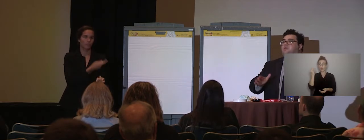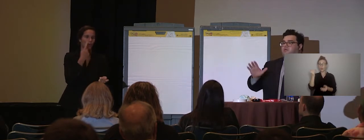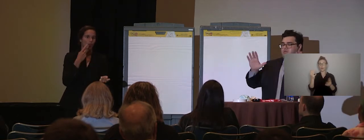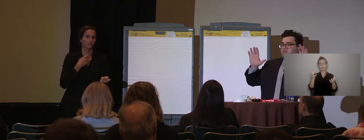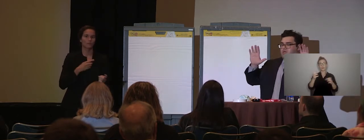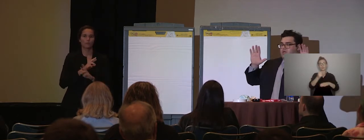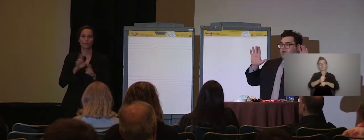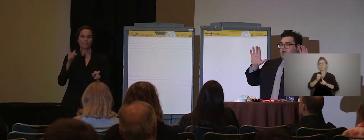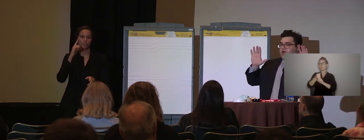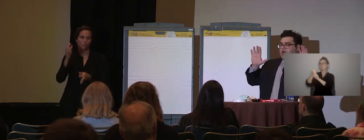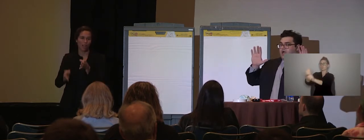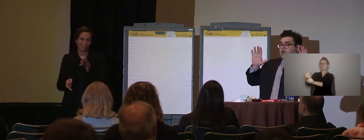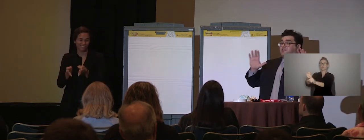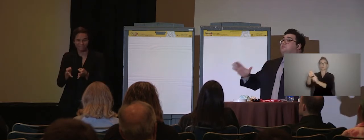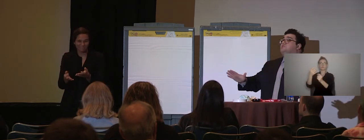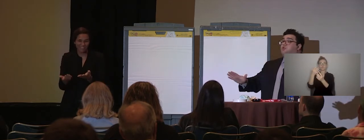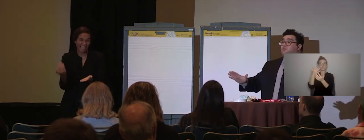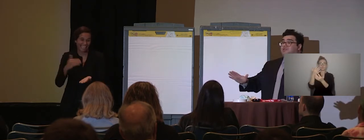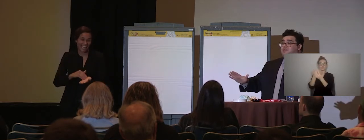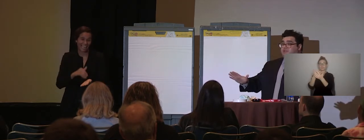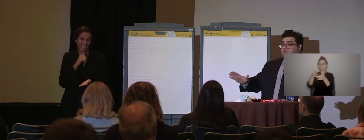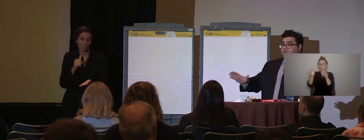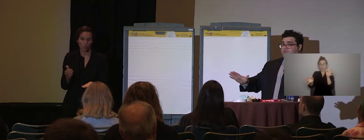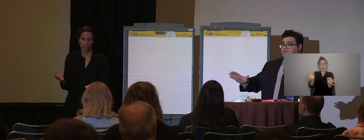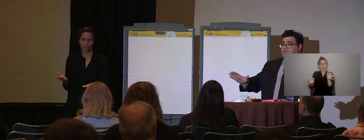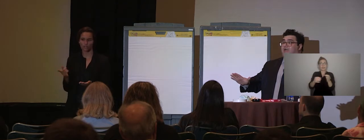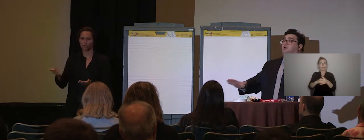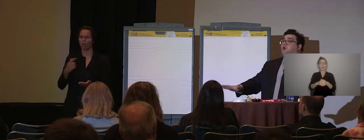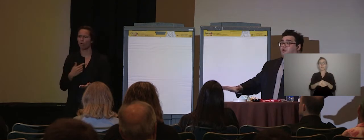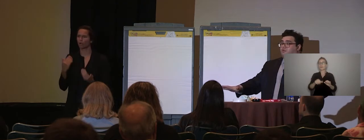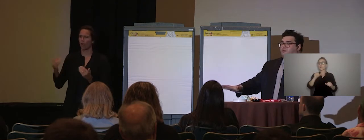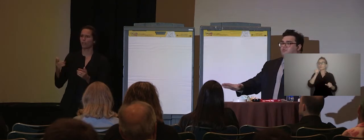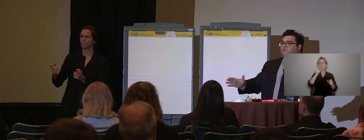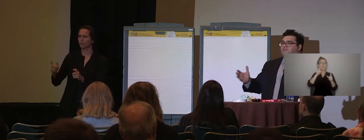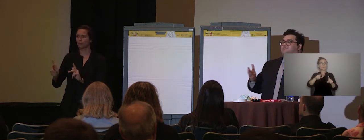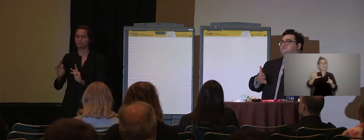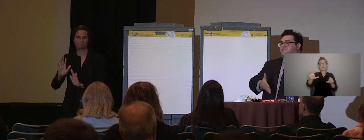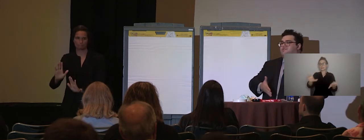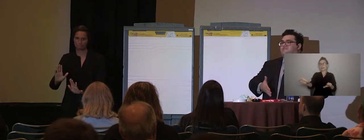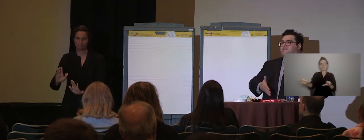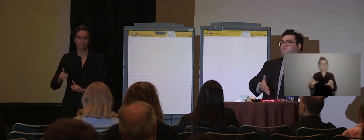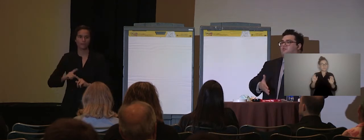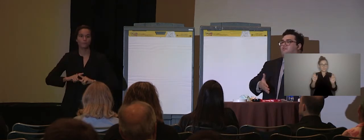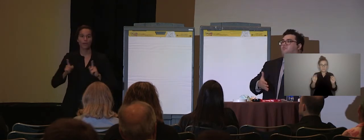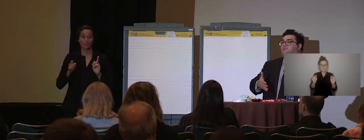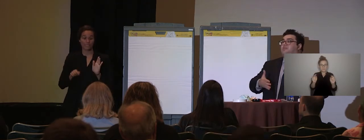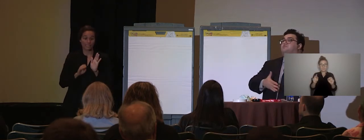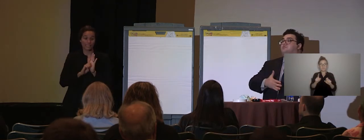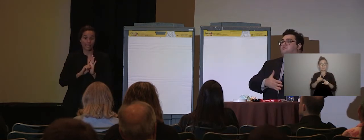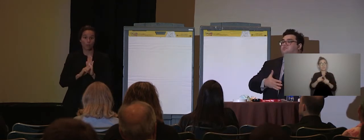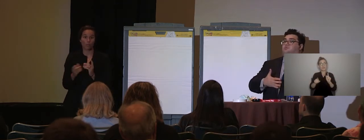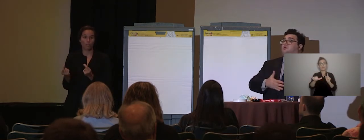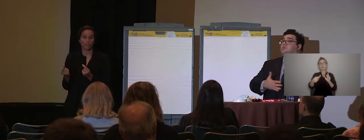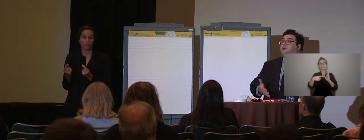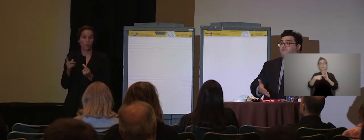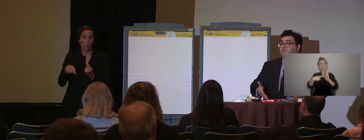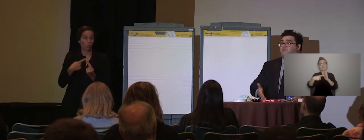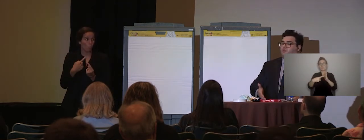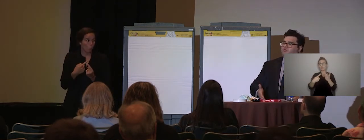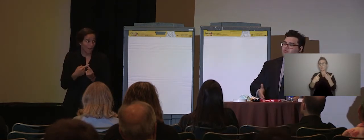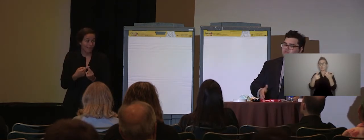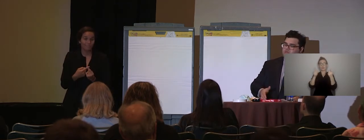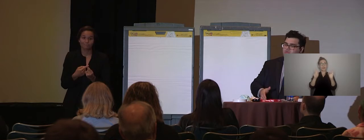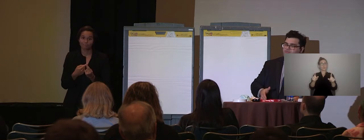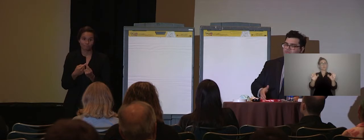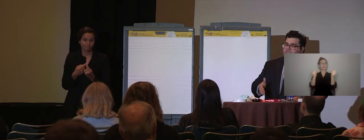again, I don't condone what he did at all, but this is just an example of what they do to a lot of